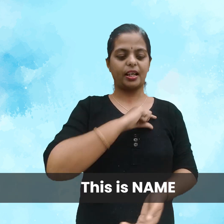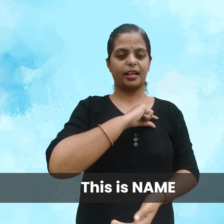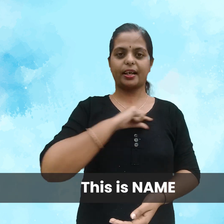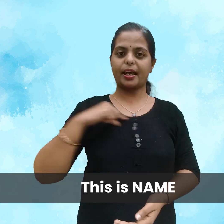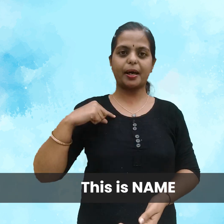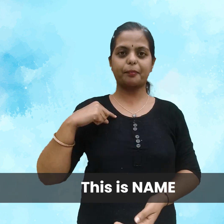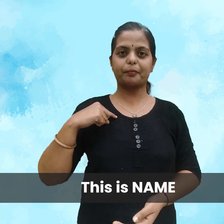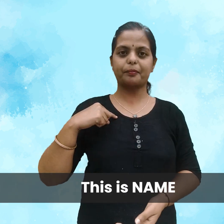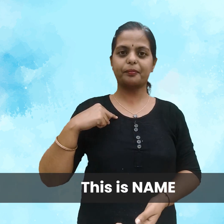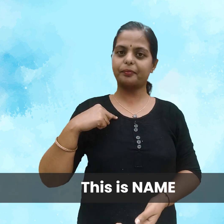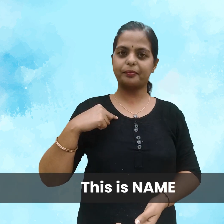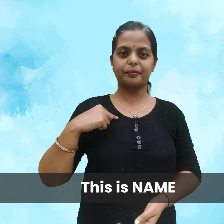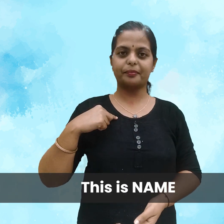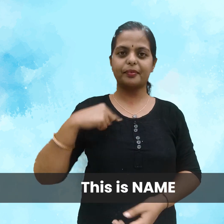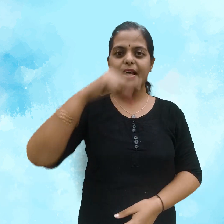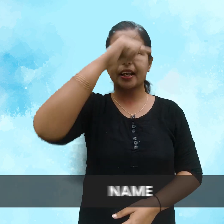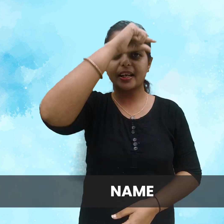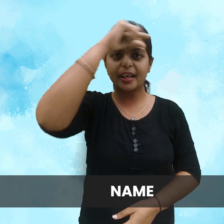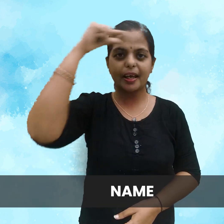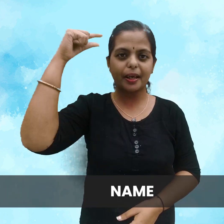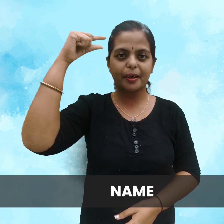This is name. Name.